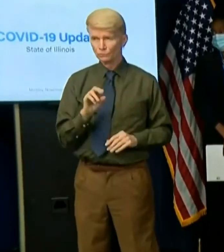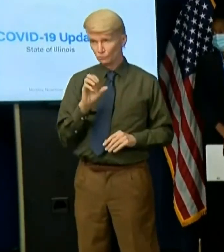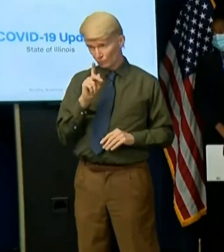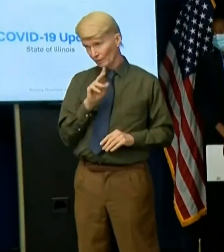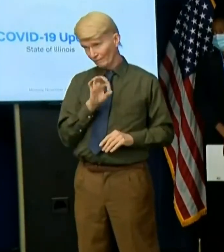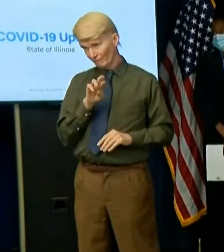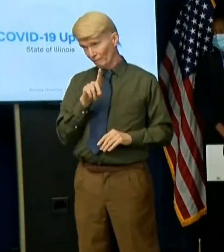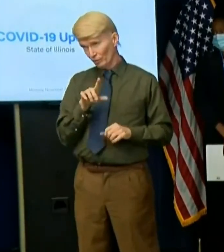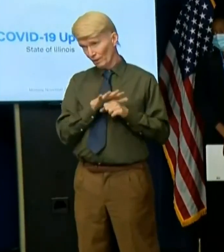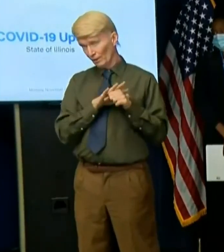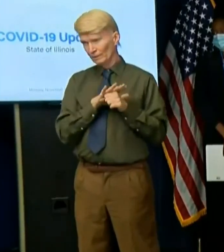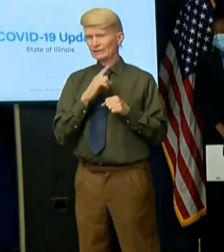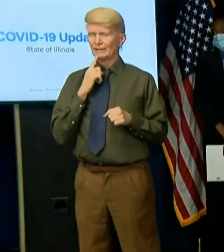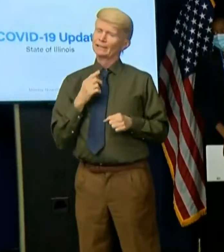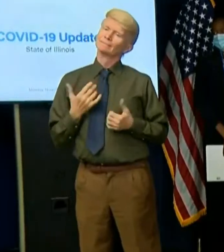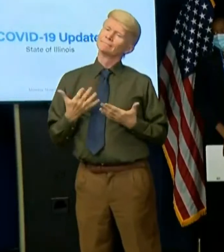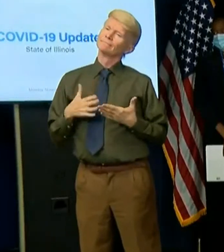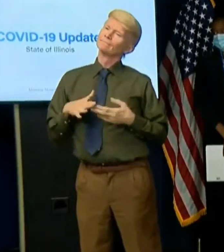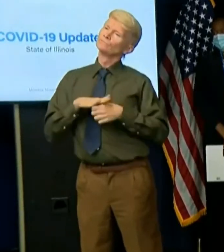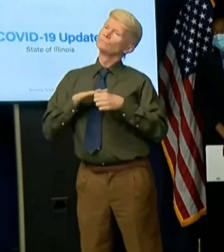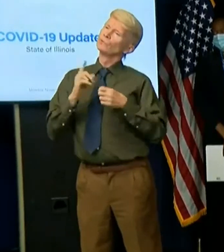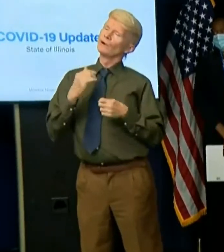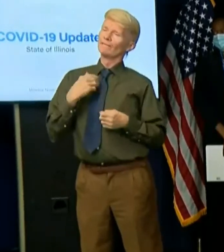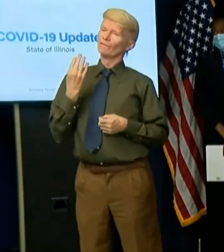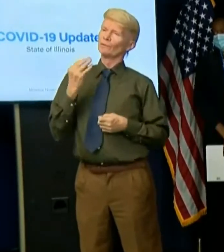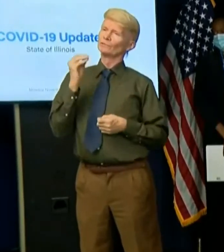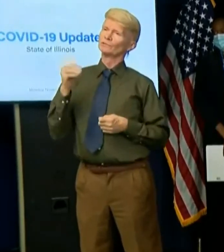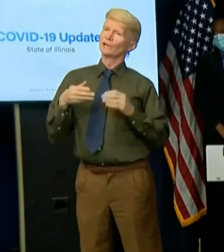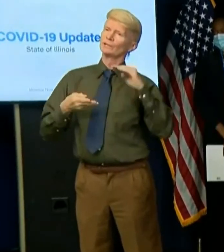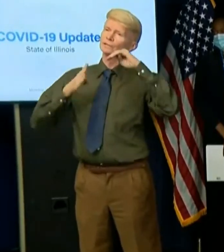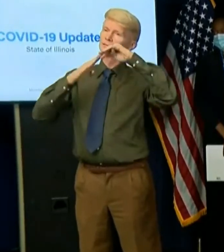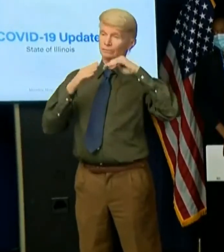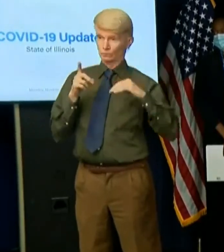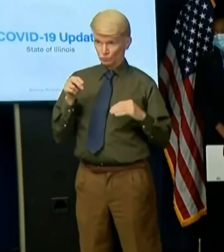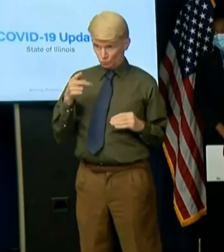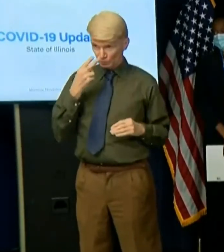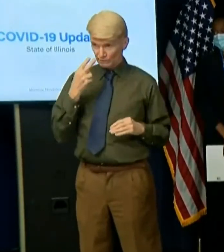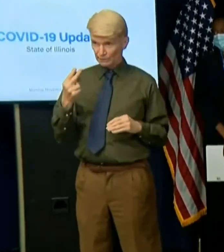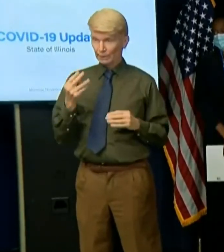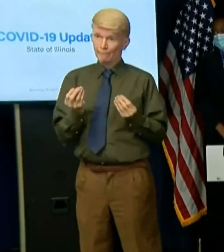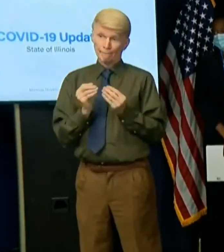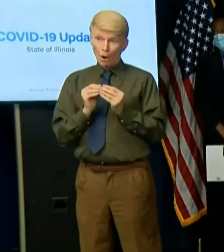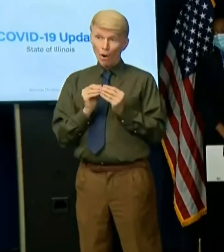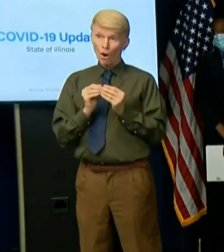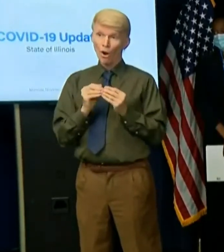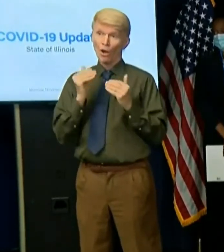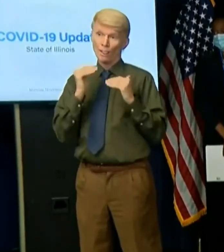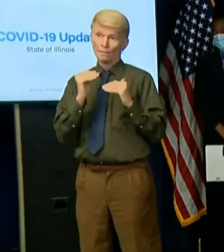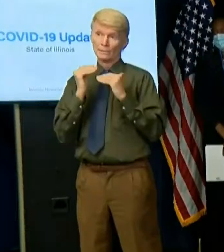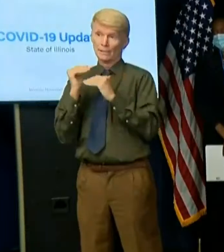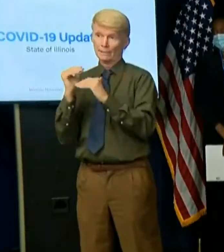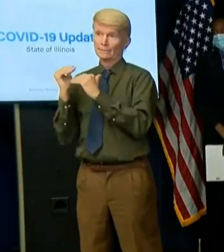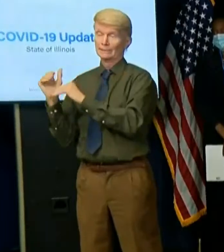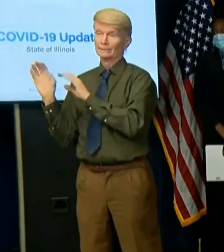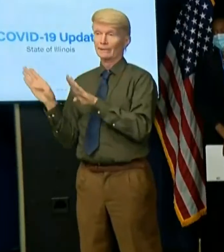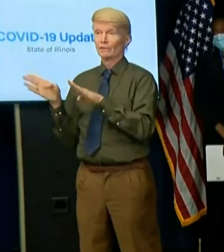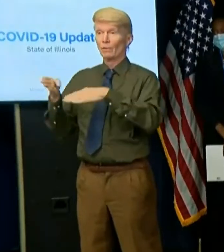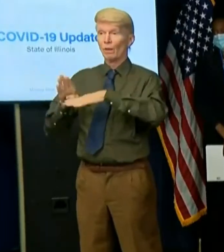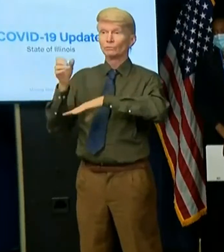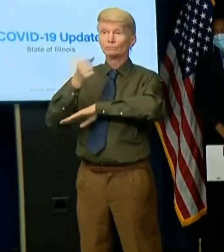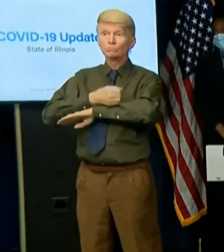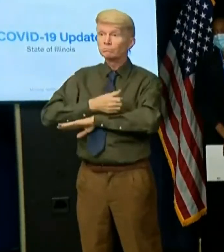a positivity rate of more than 14%. At what point will there be more restrictions in this region, and what could those look like?